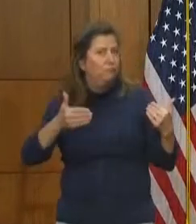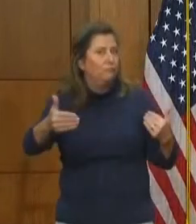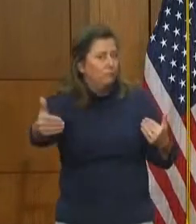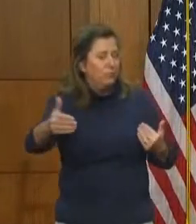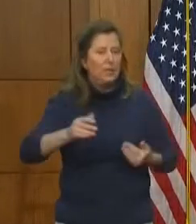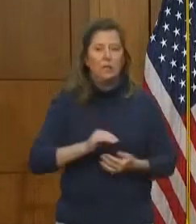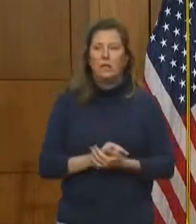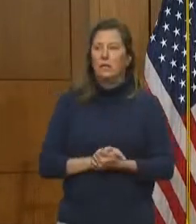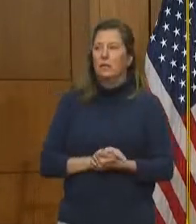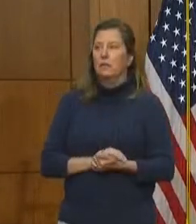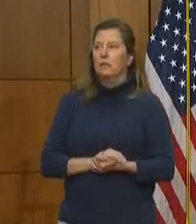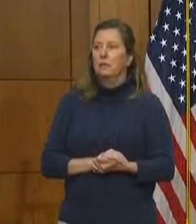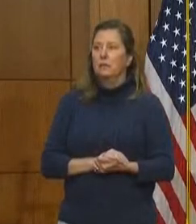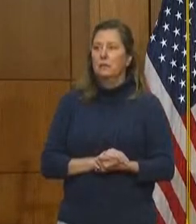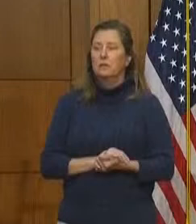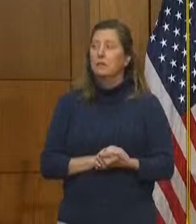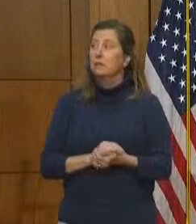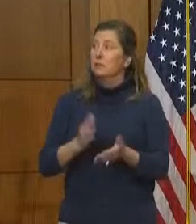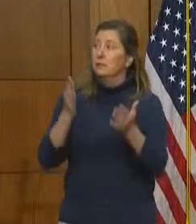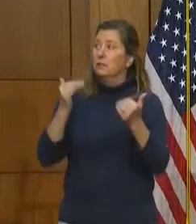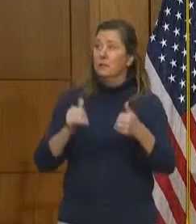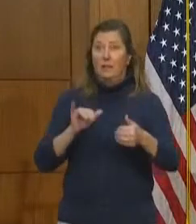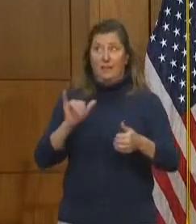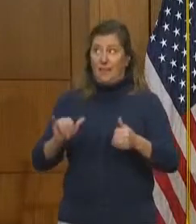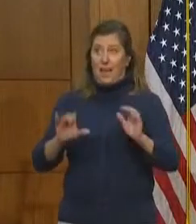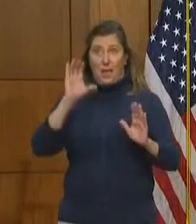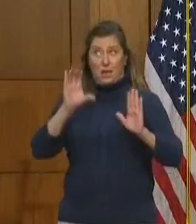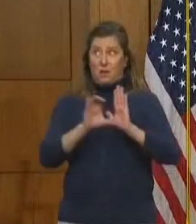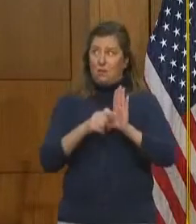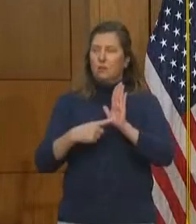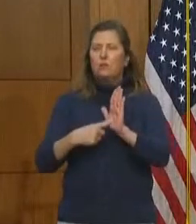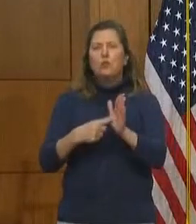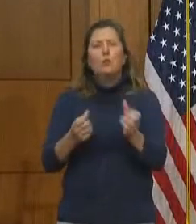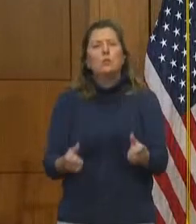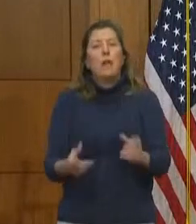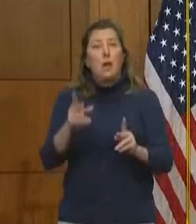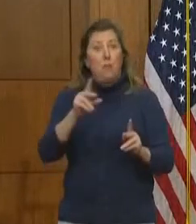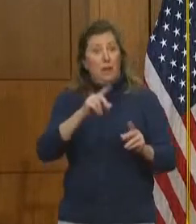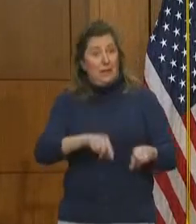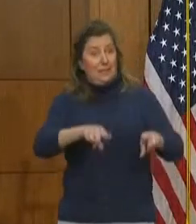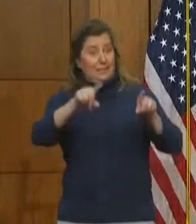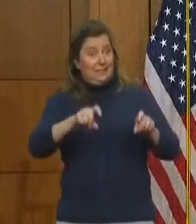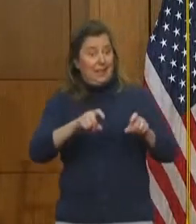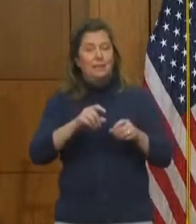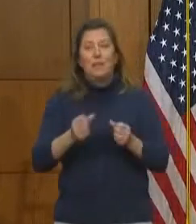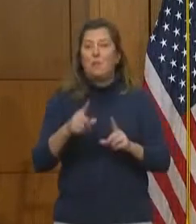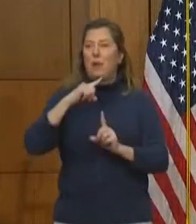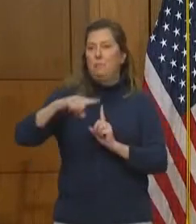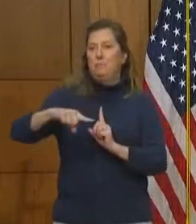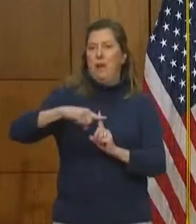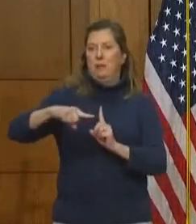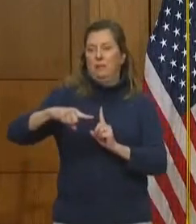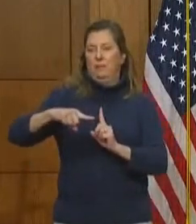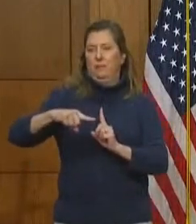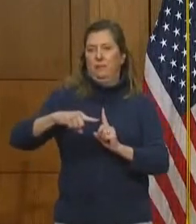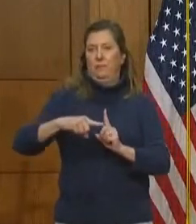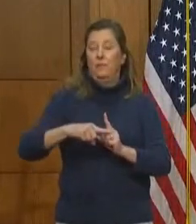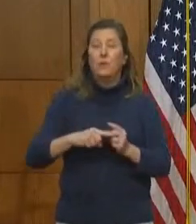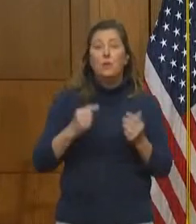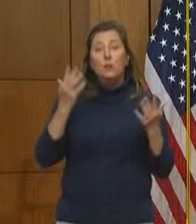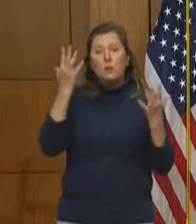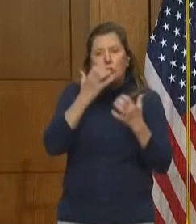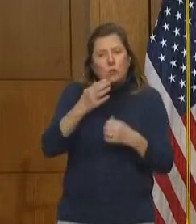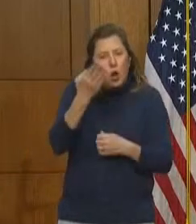future. The next slide shows us how many of those tests came back positive. The dark